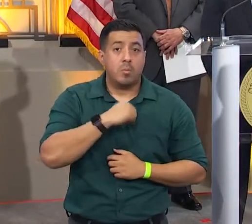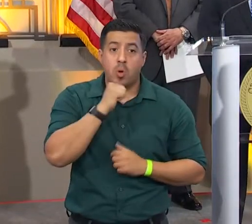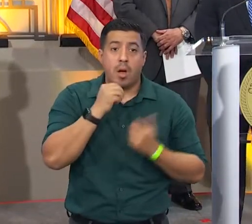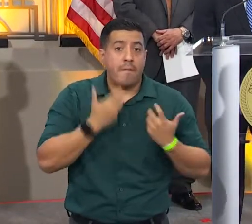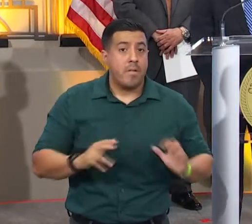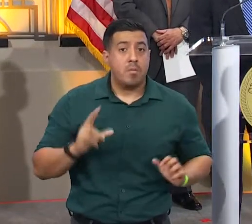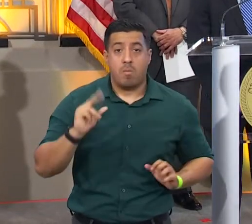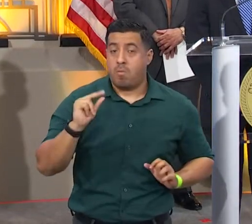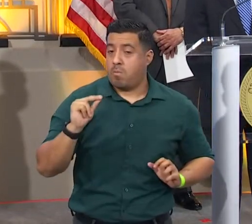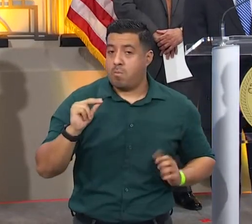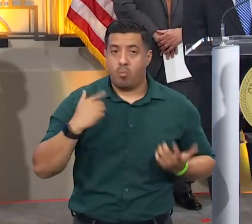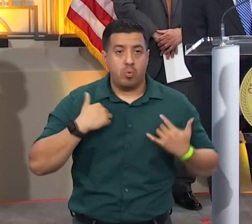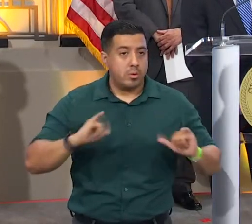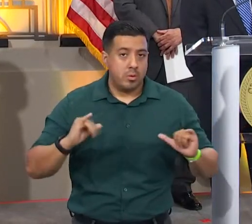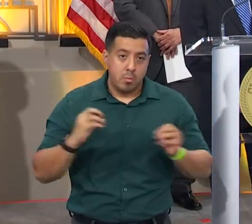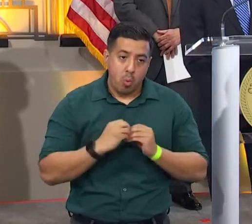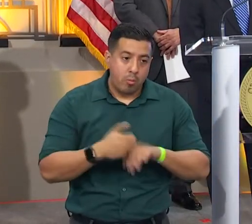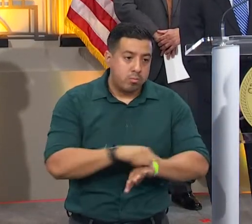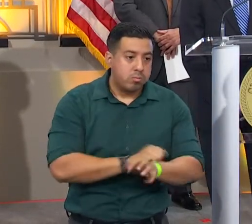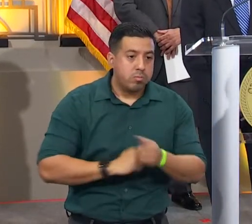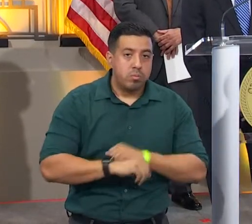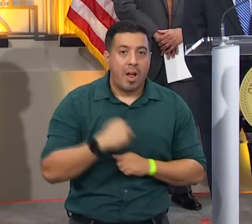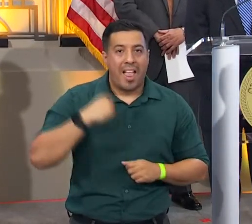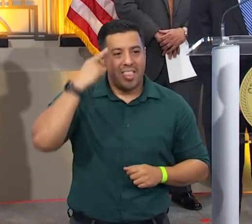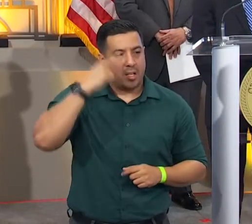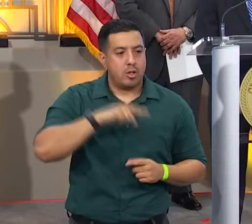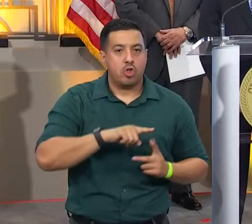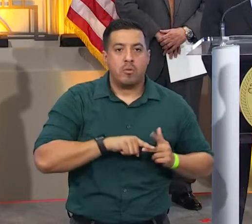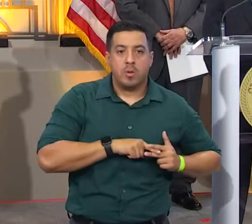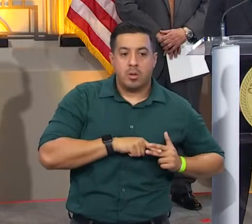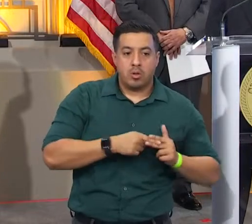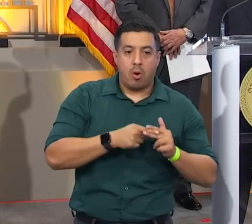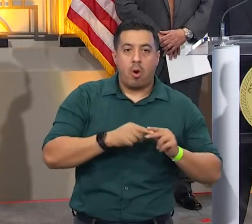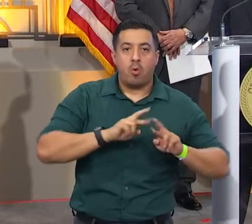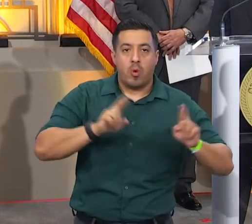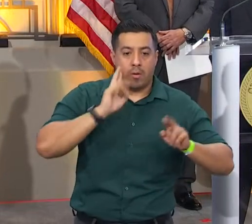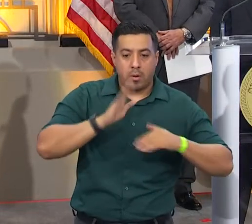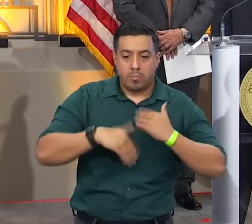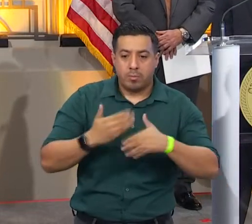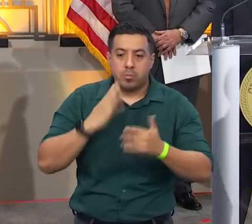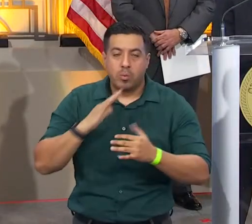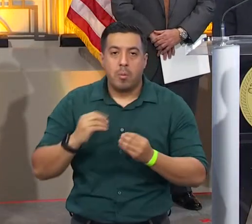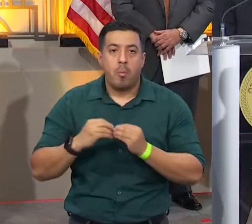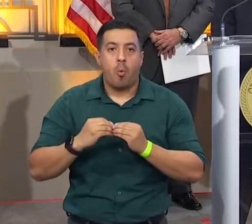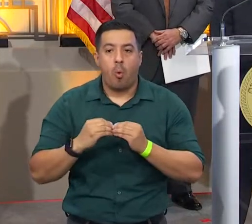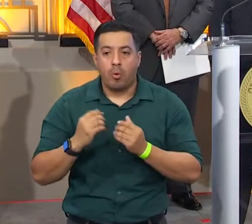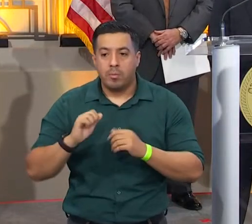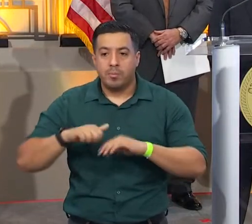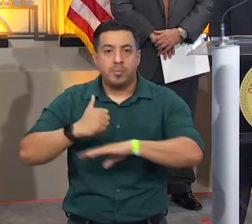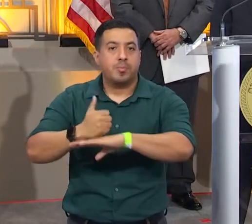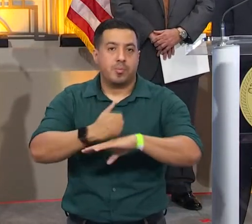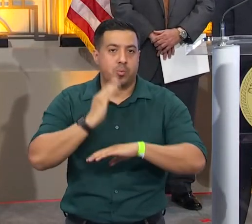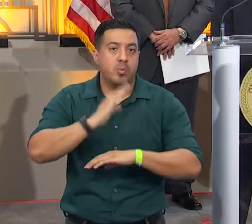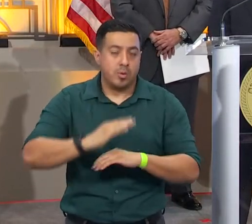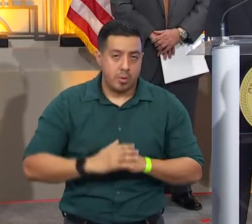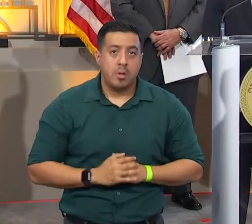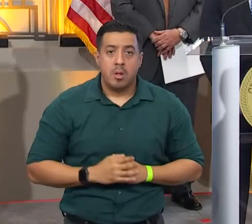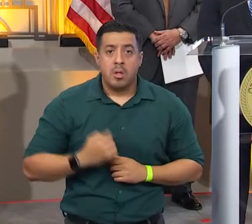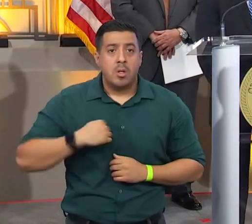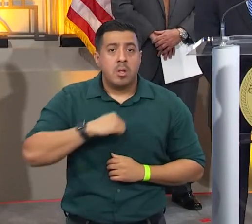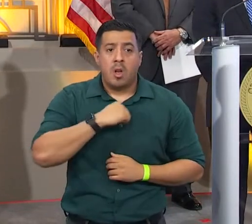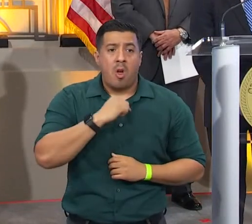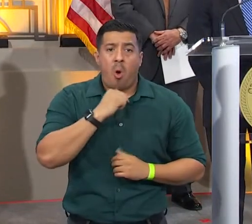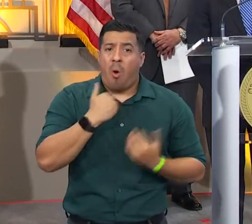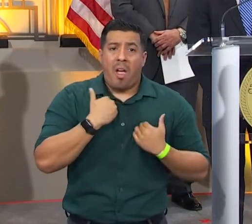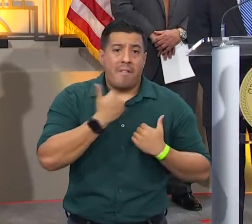by a long shot. We believe this will be the catalyst for other enterprises to join this exciting time at Houston Spaceport. There's truly no